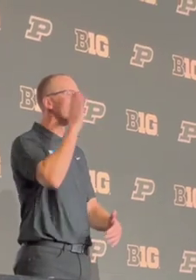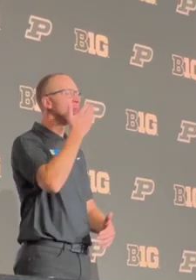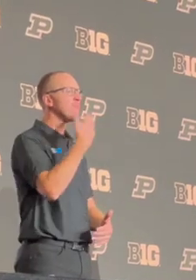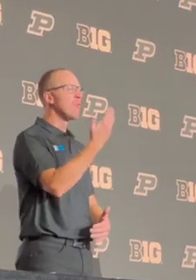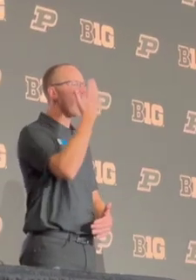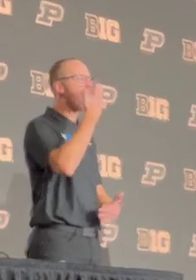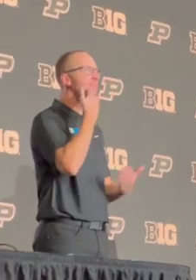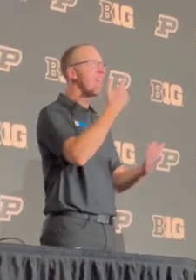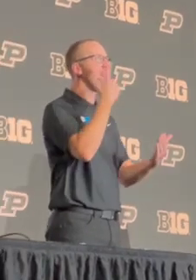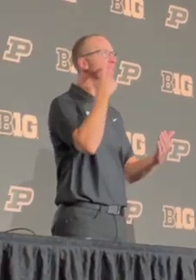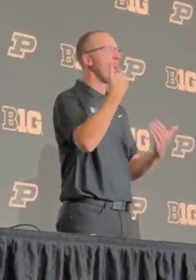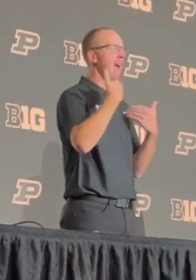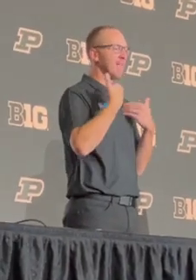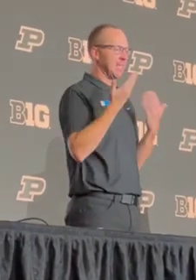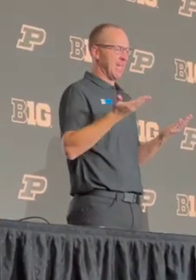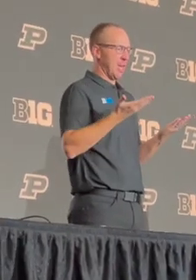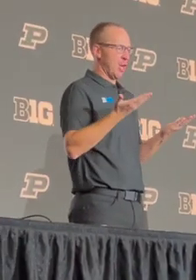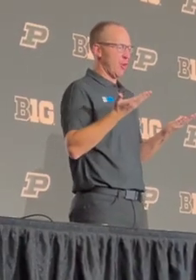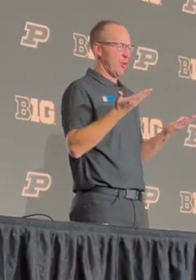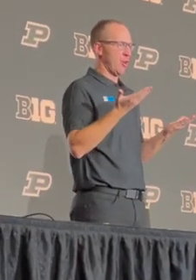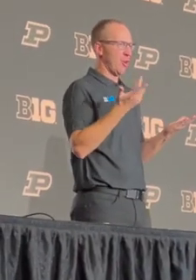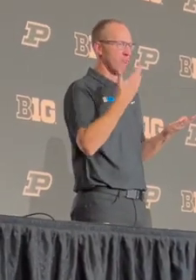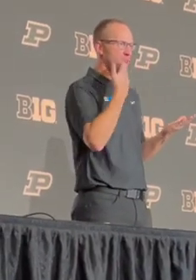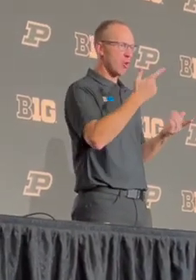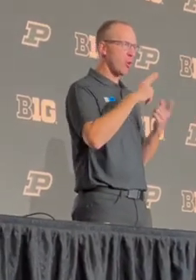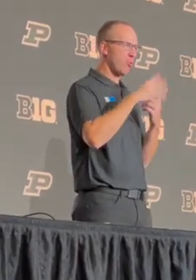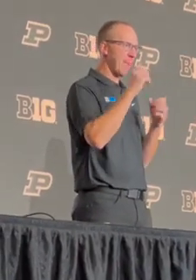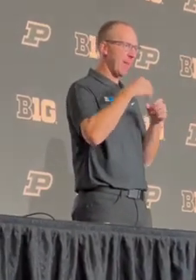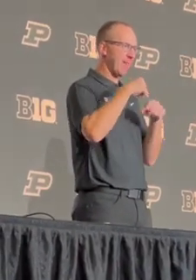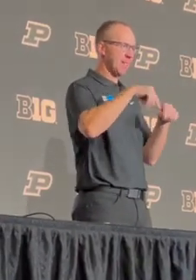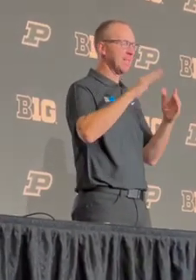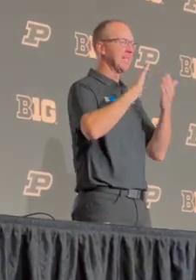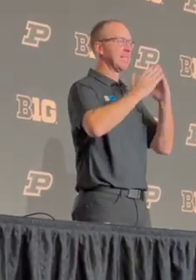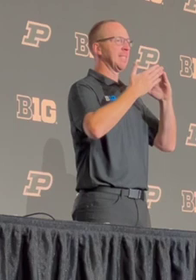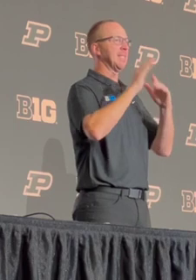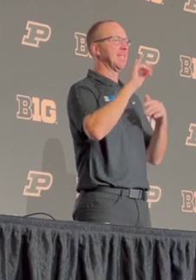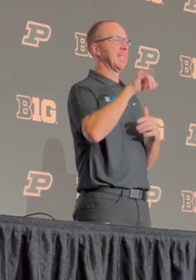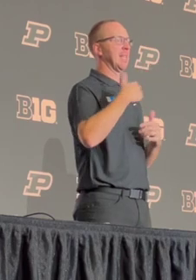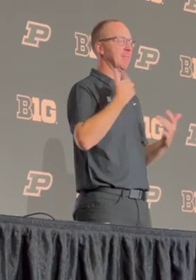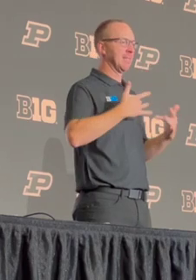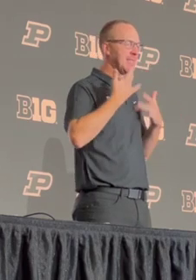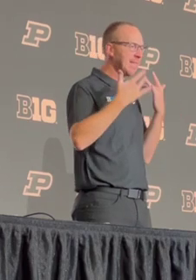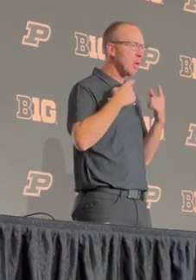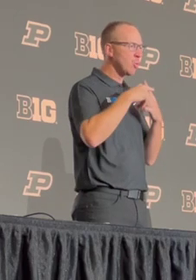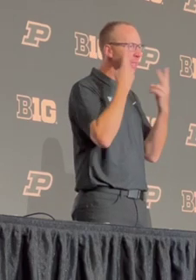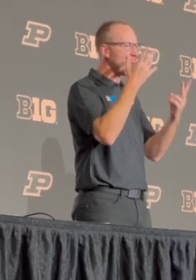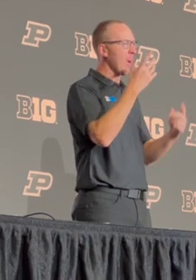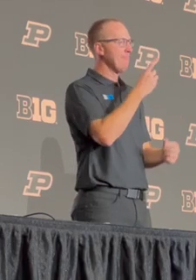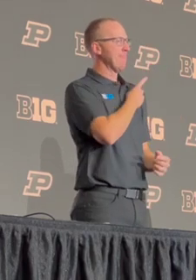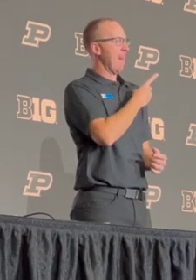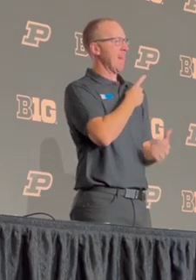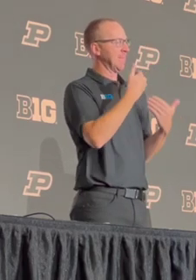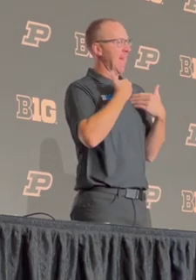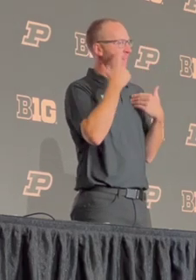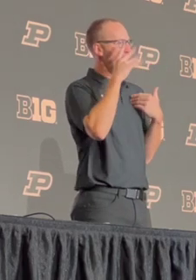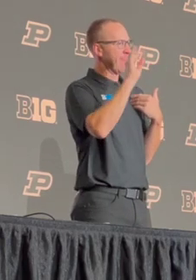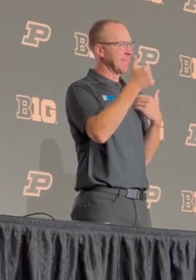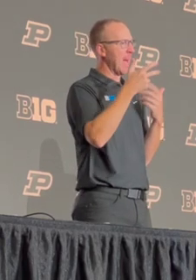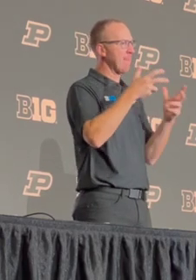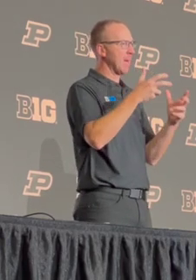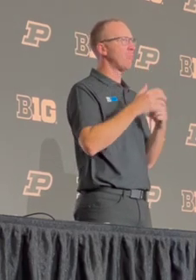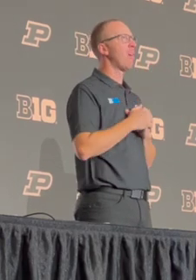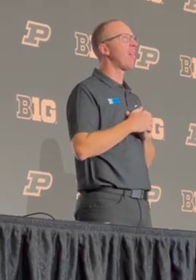morning. Thanks for having us up here. It's good to be in this city. I'm excited to see what Minneapolis has for Big Ten